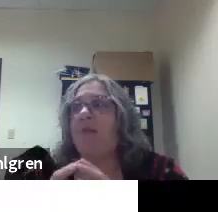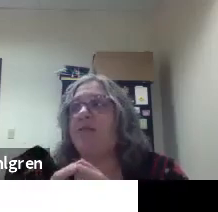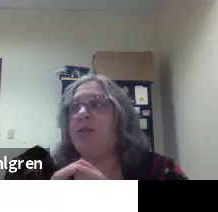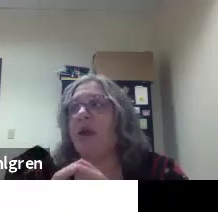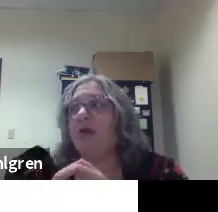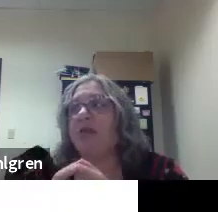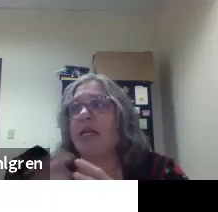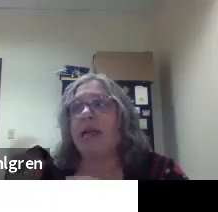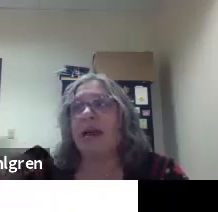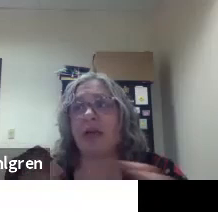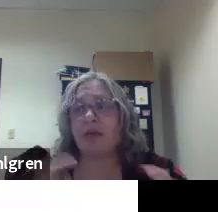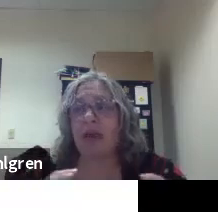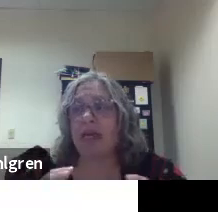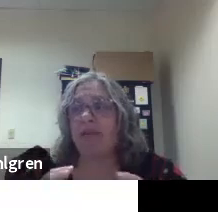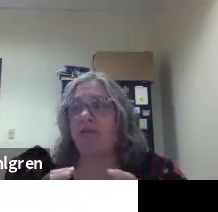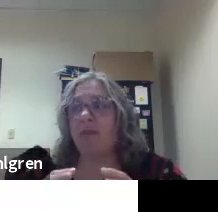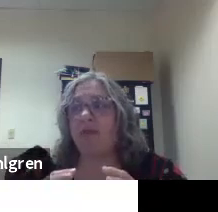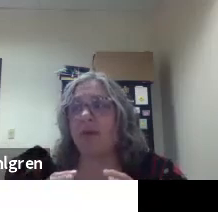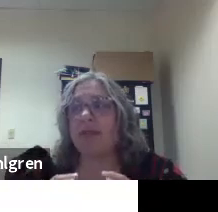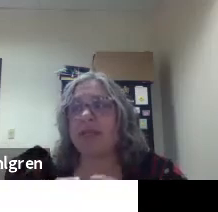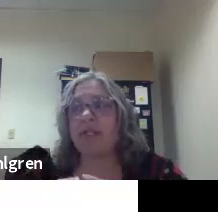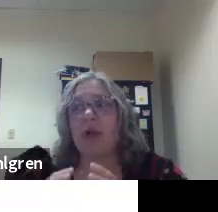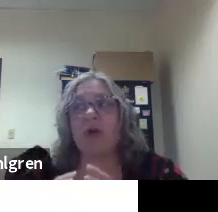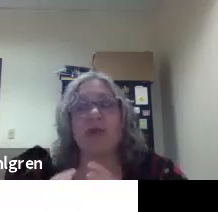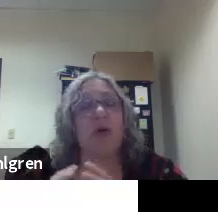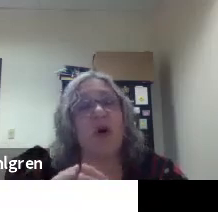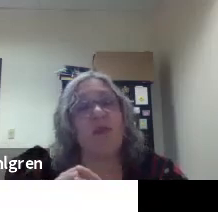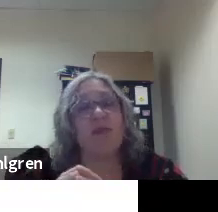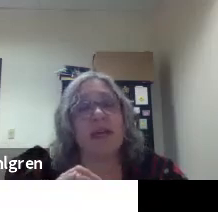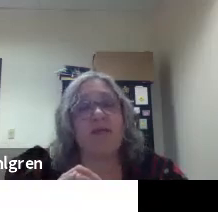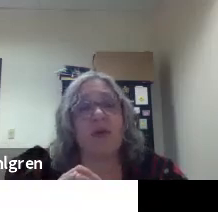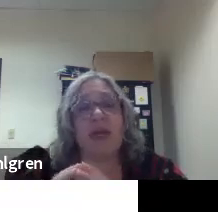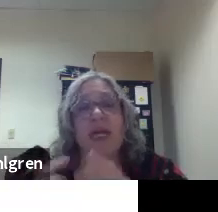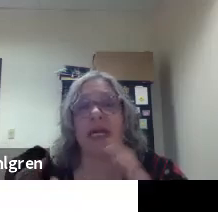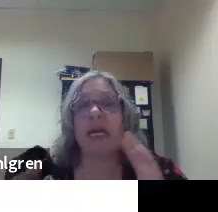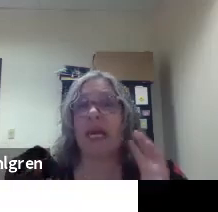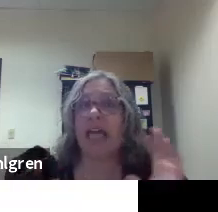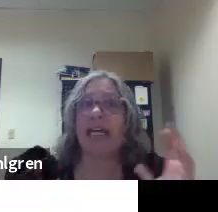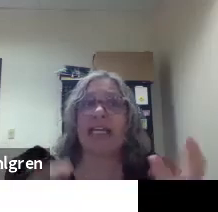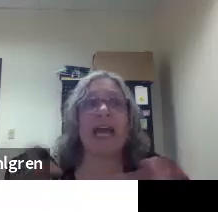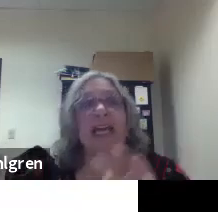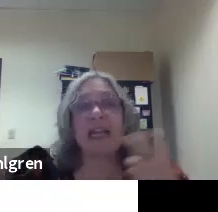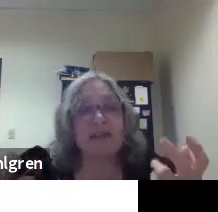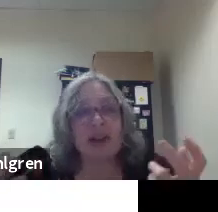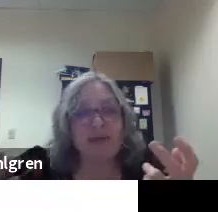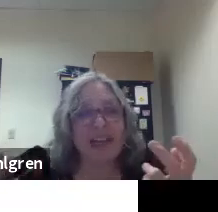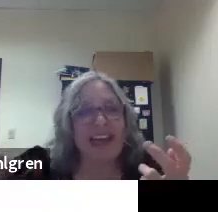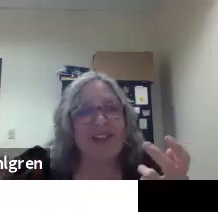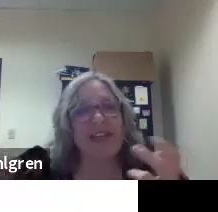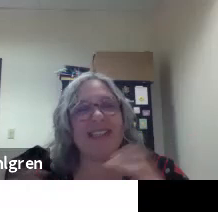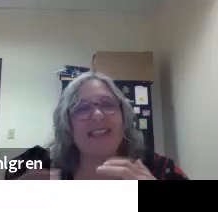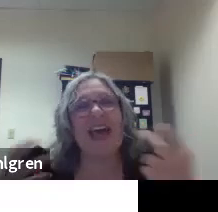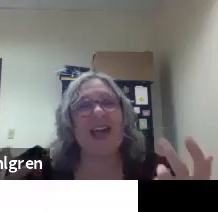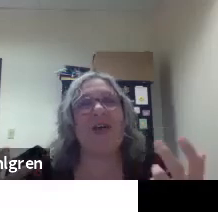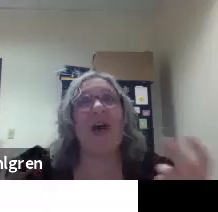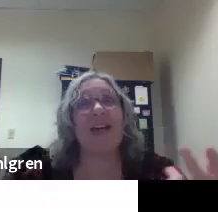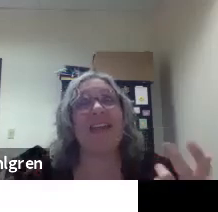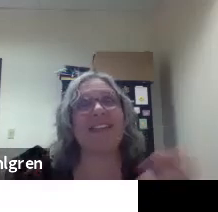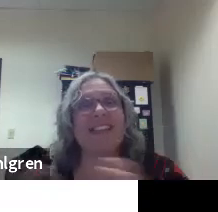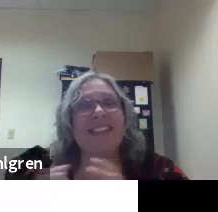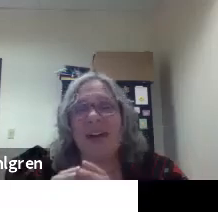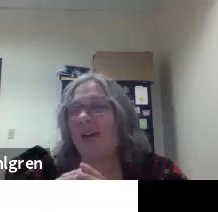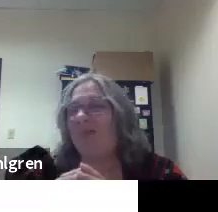it is surrounding not only making informed choices, but also hopefully avoiding any negative implications that